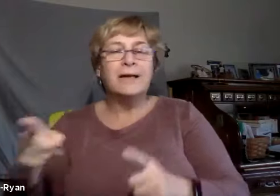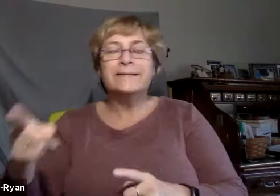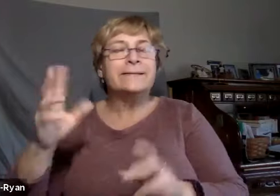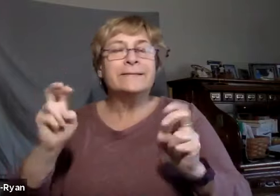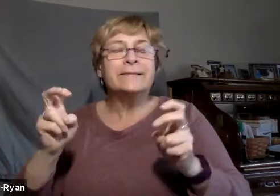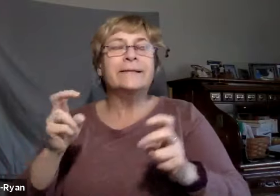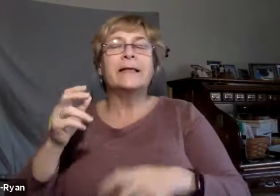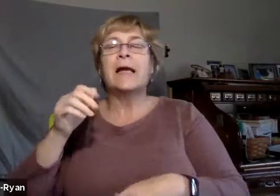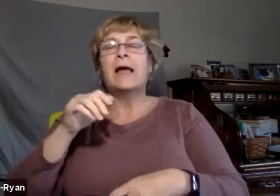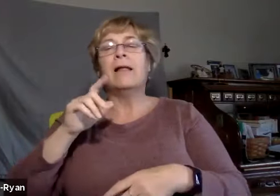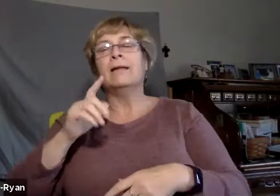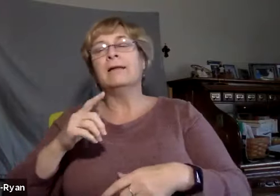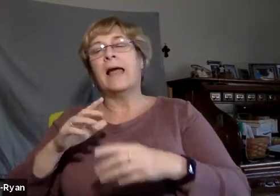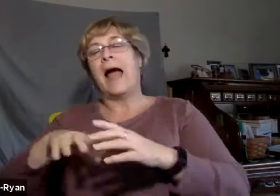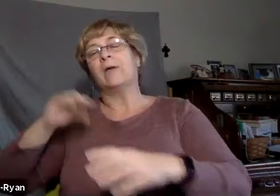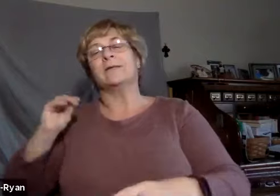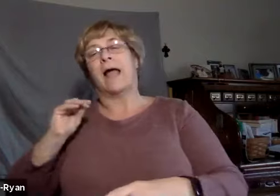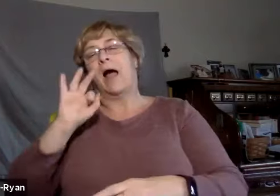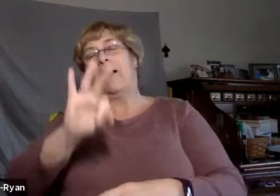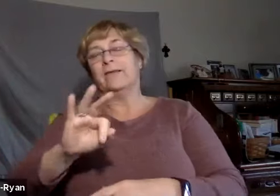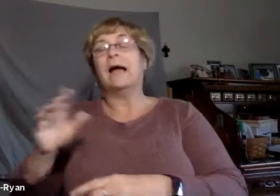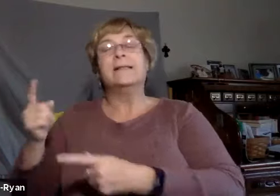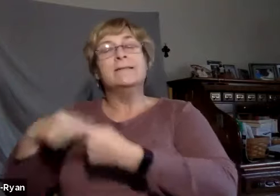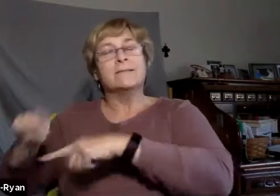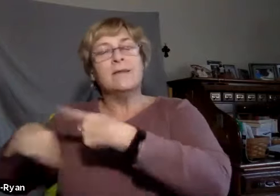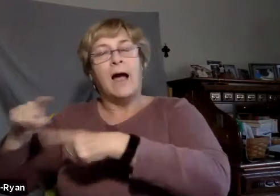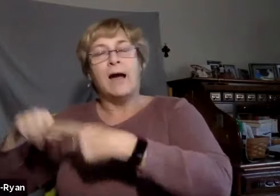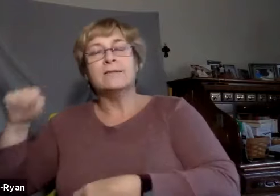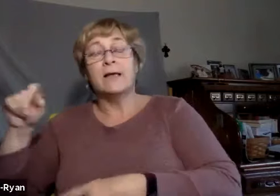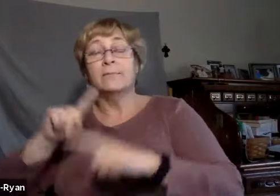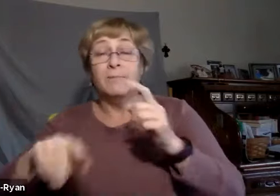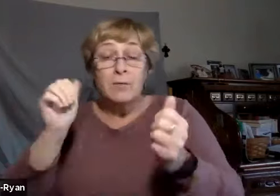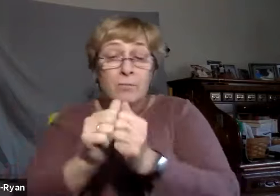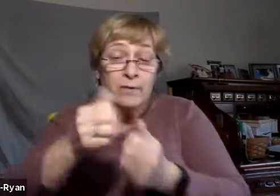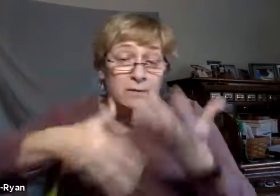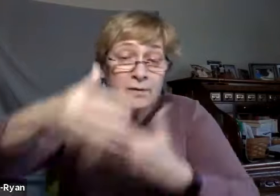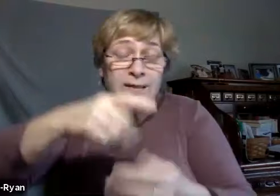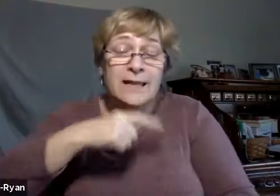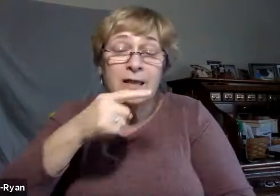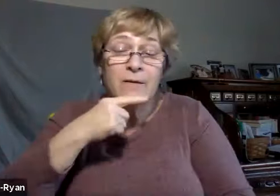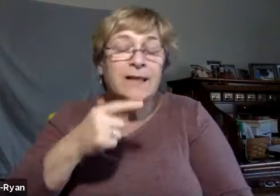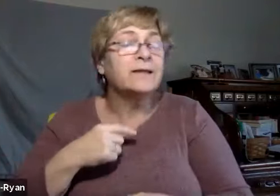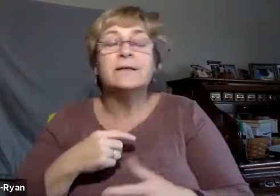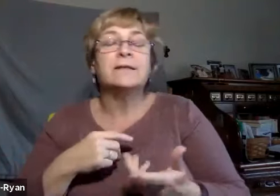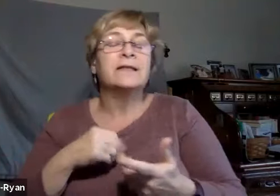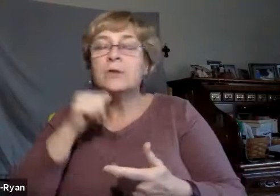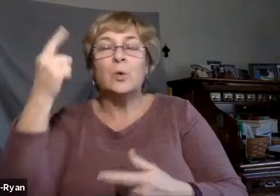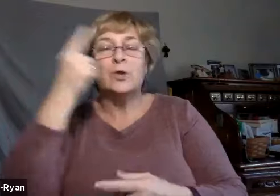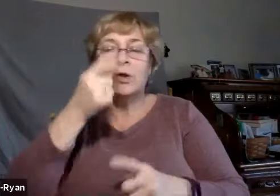And they thought, oh, well, she's deaf, but she can sign, yes, but she was more of